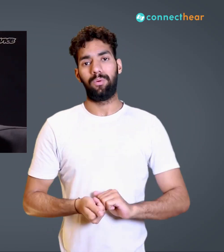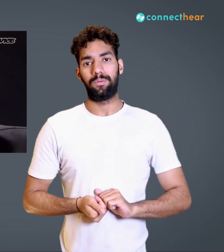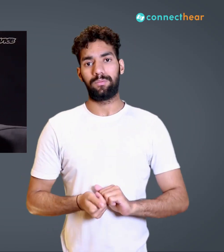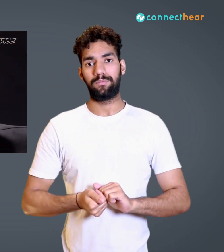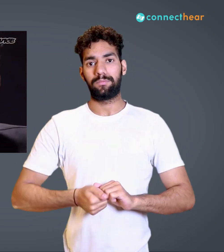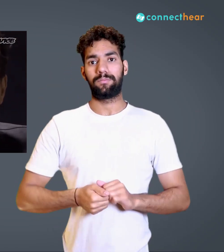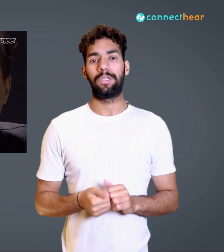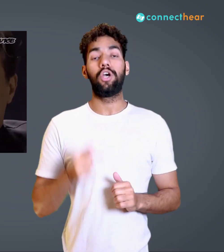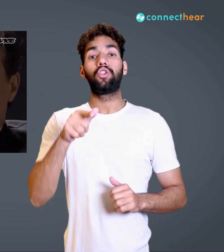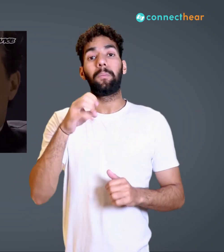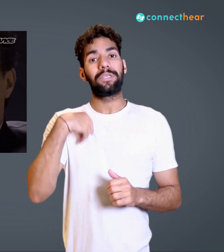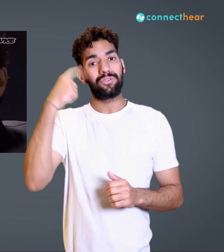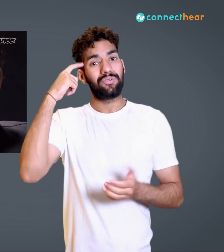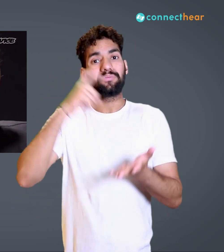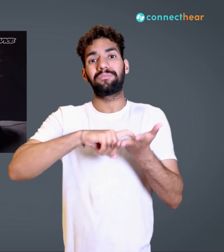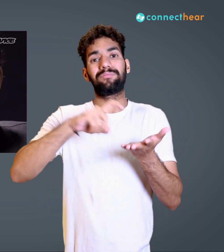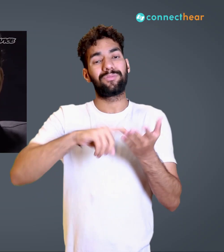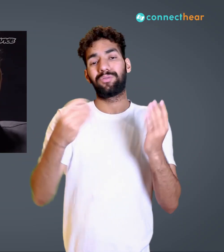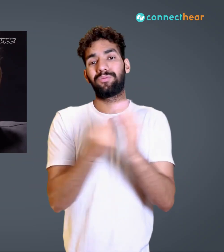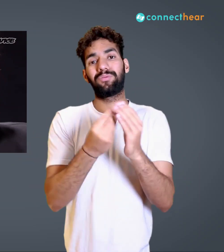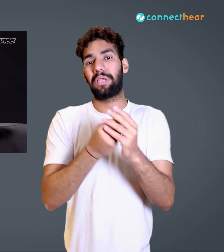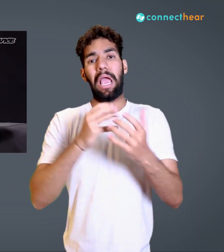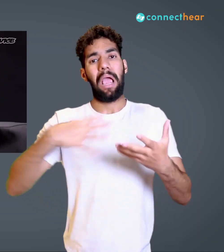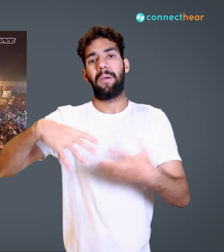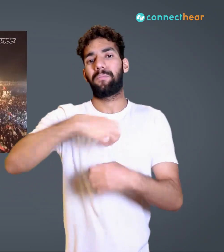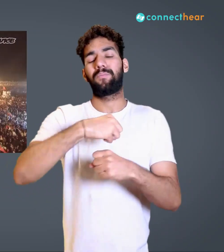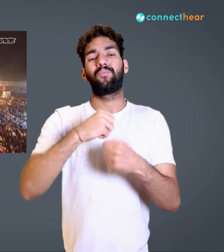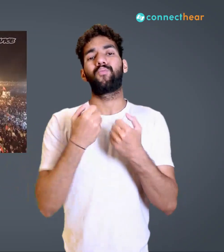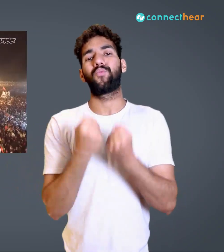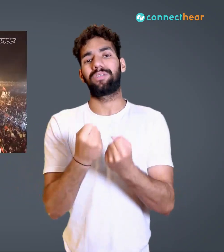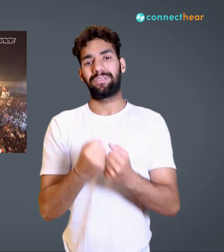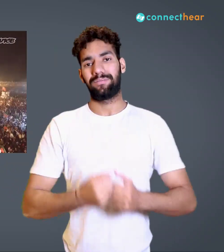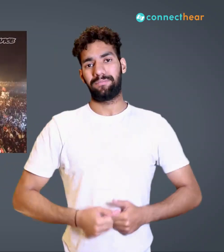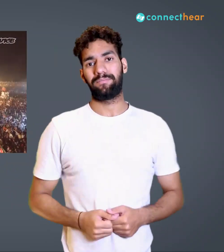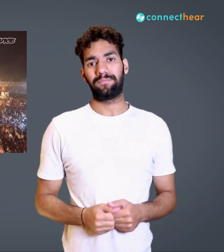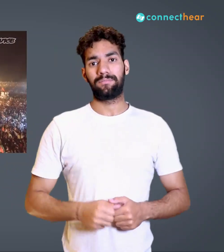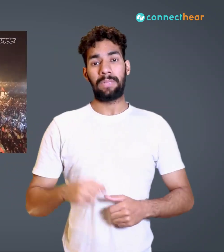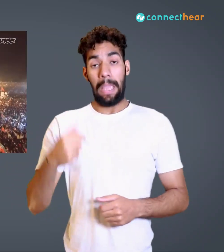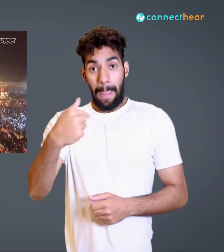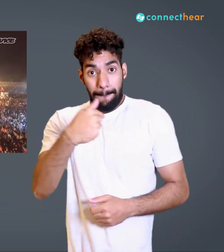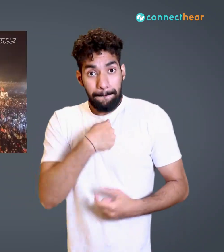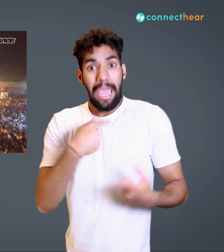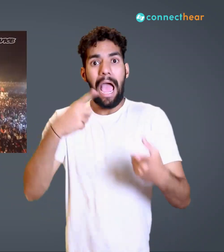them accountable, then I'm afraid, how can you control corruption?